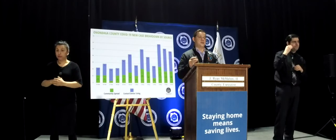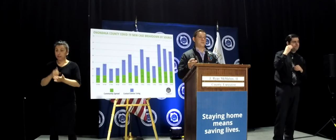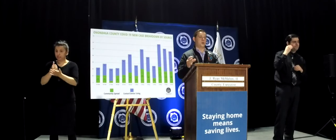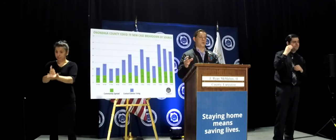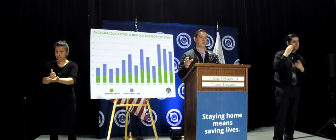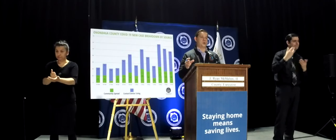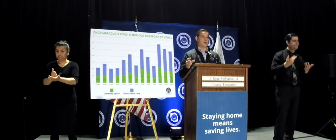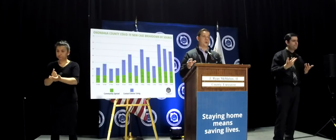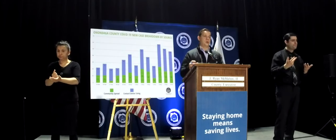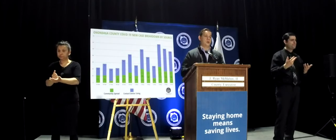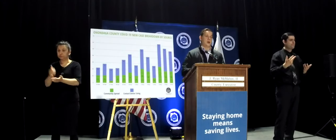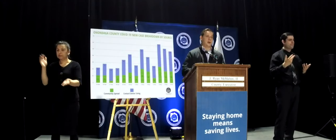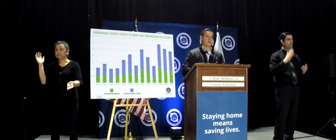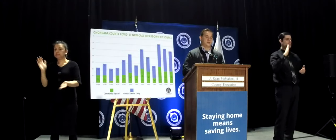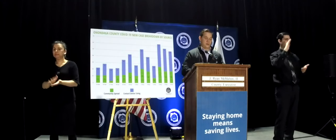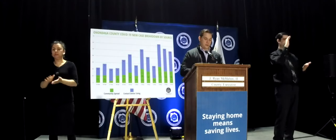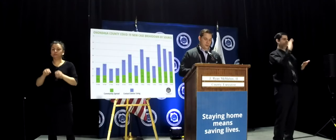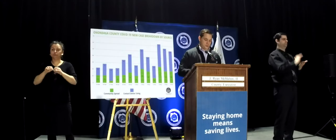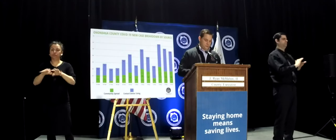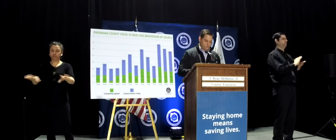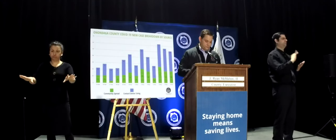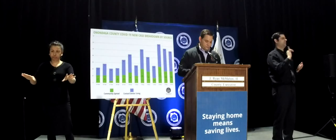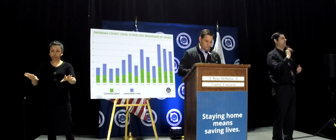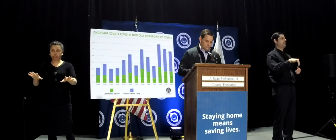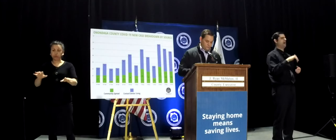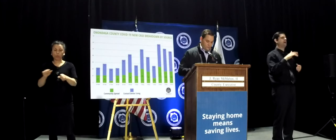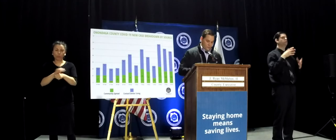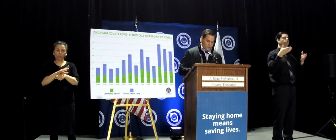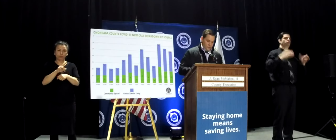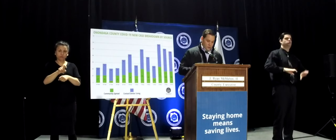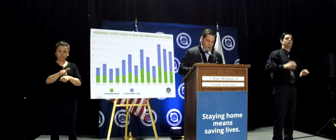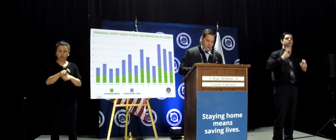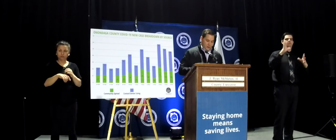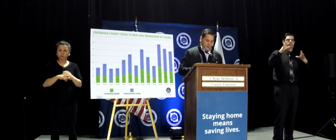mitigate the exposure to the virus.